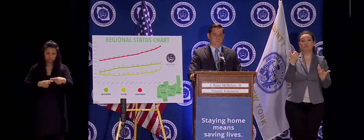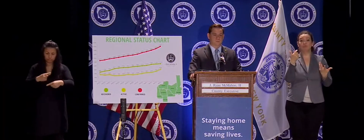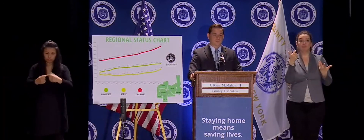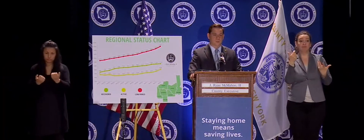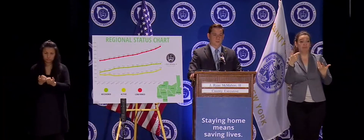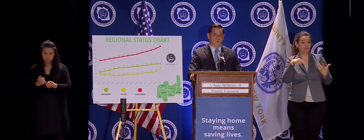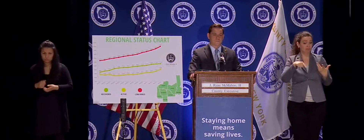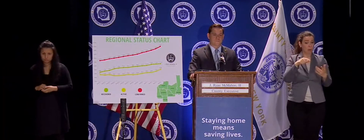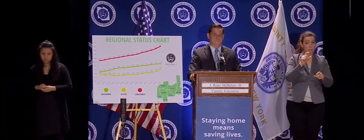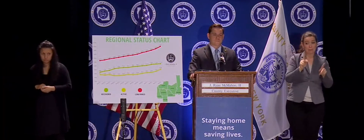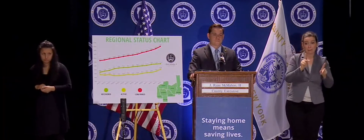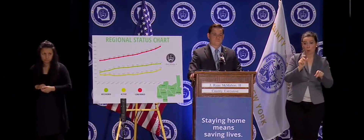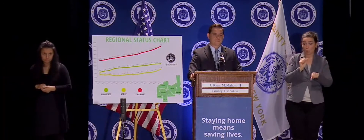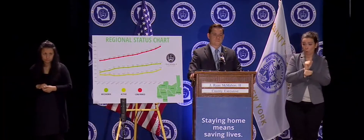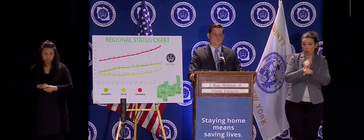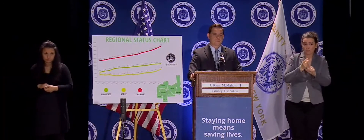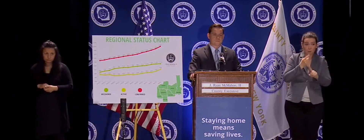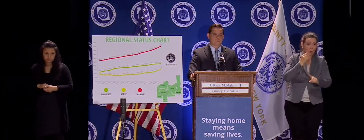well?